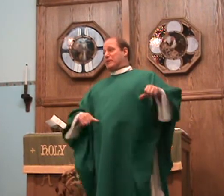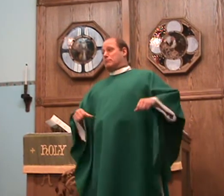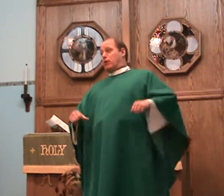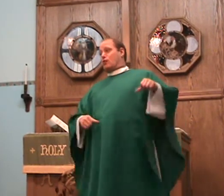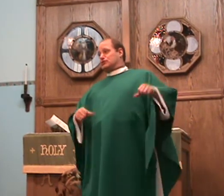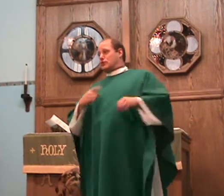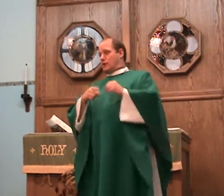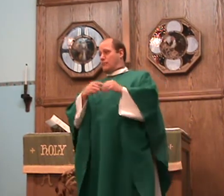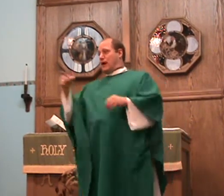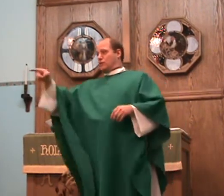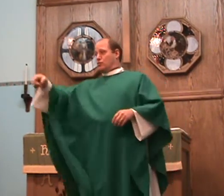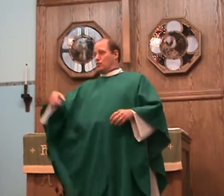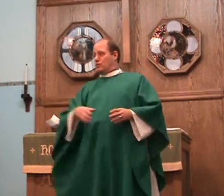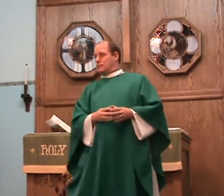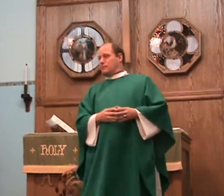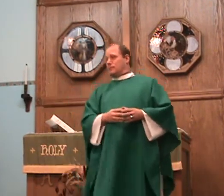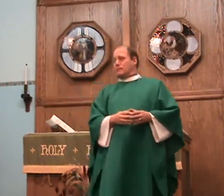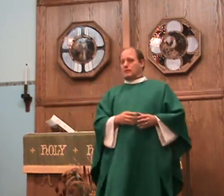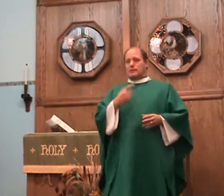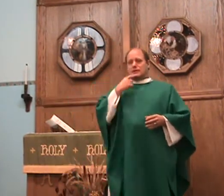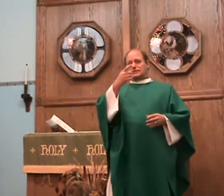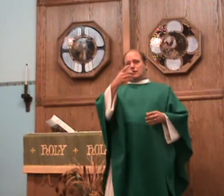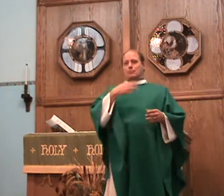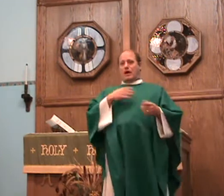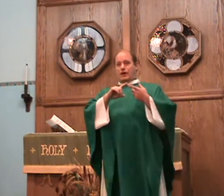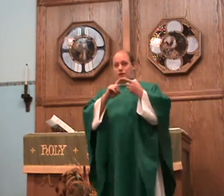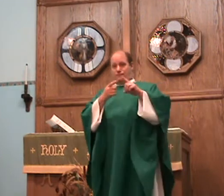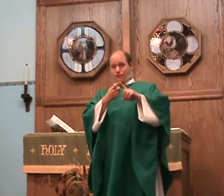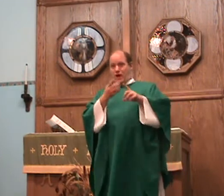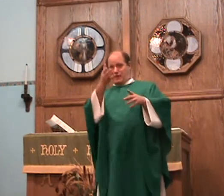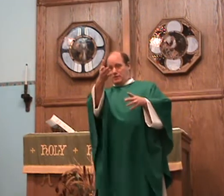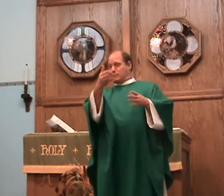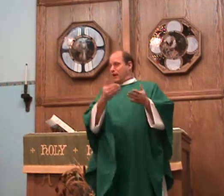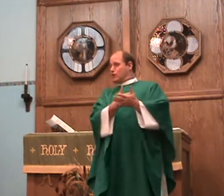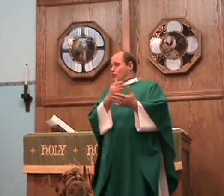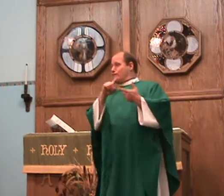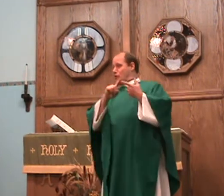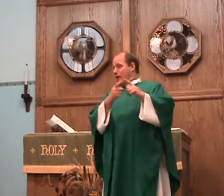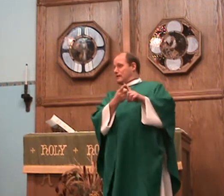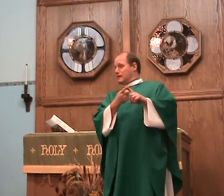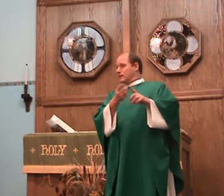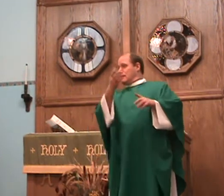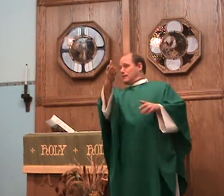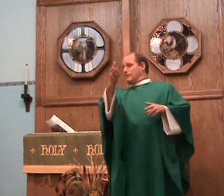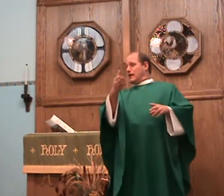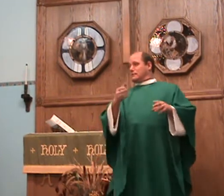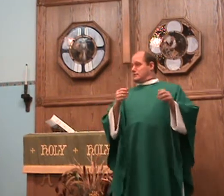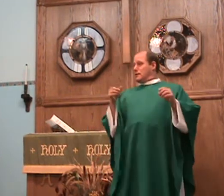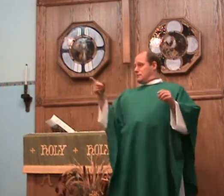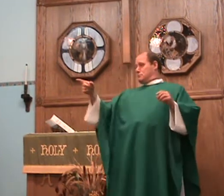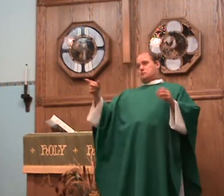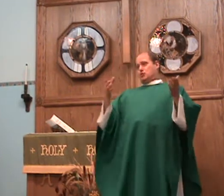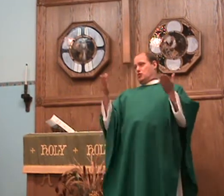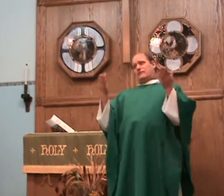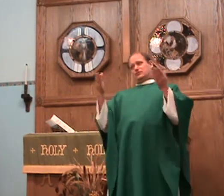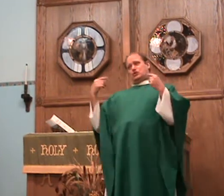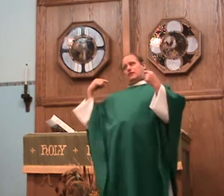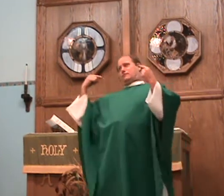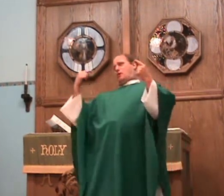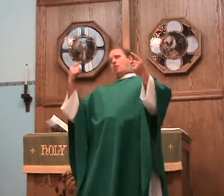to boast about you. Tell my friend, my new friend, that you have served a